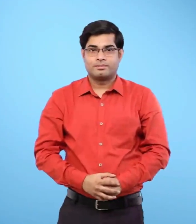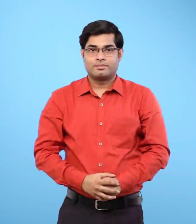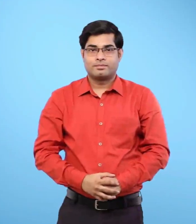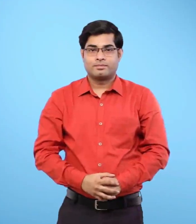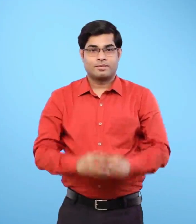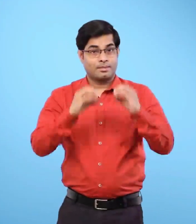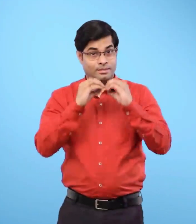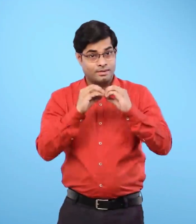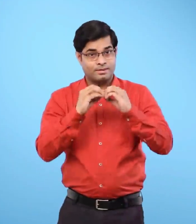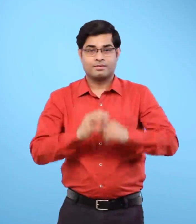B.